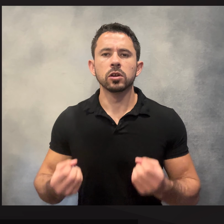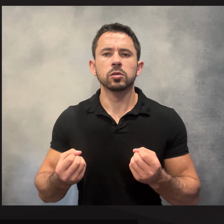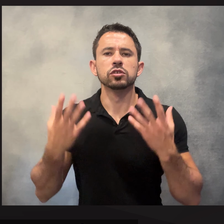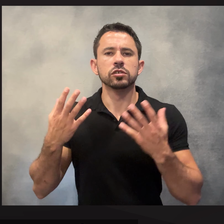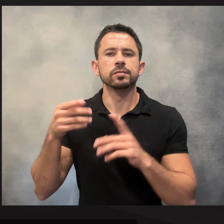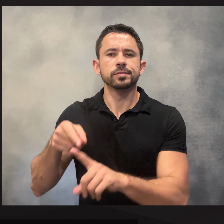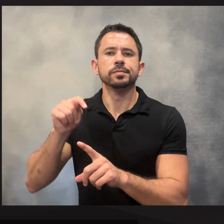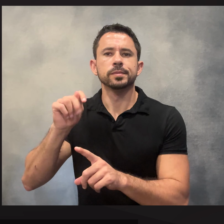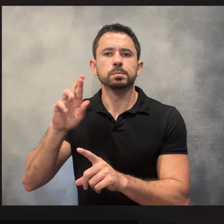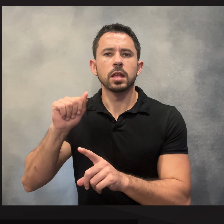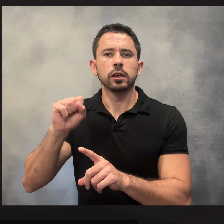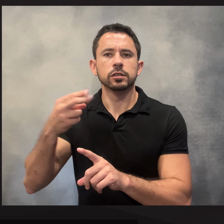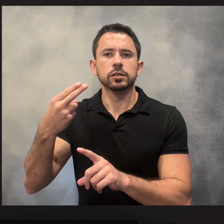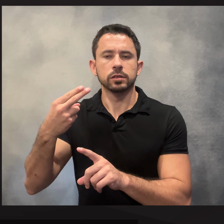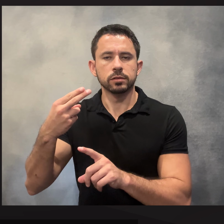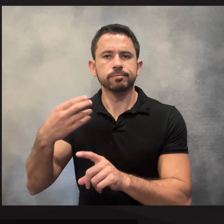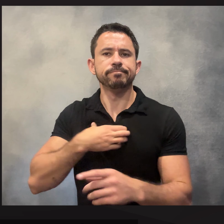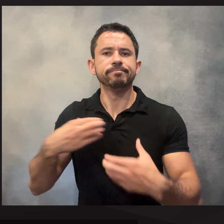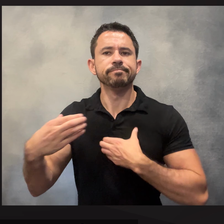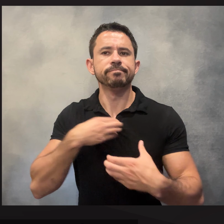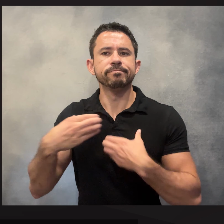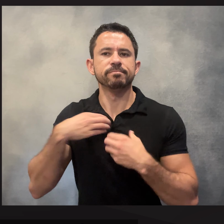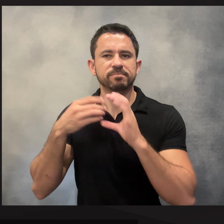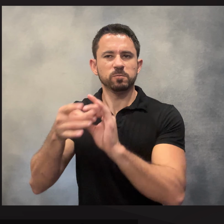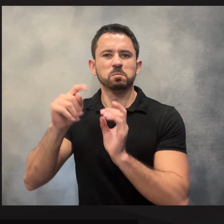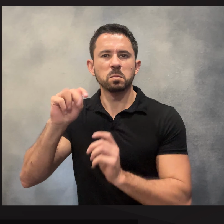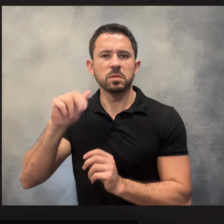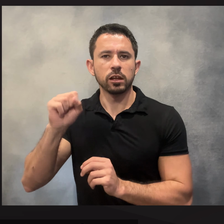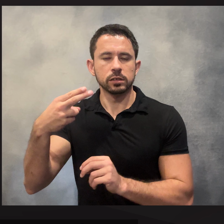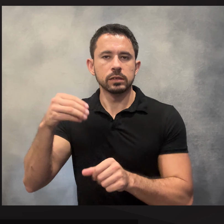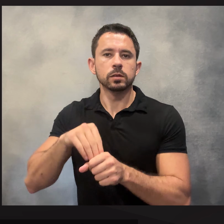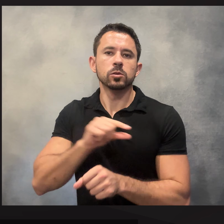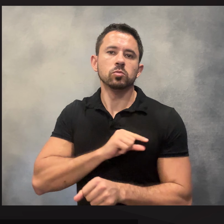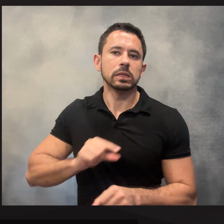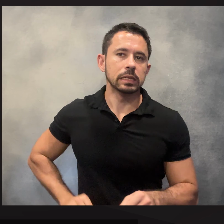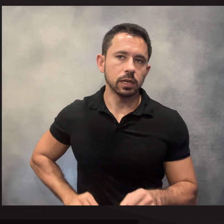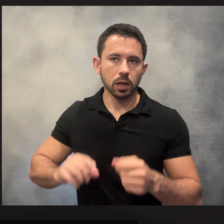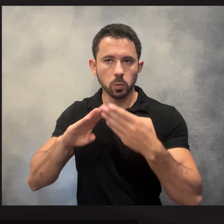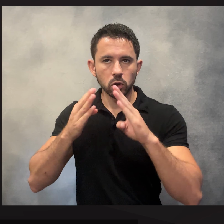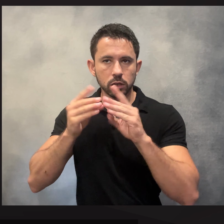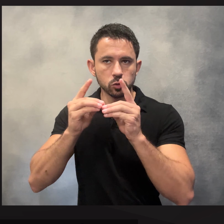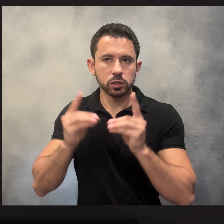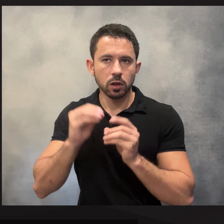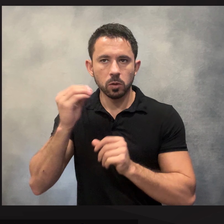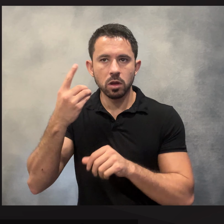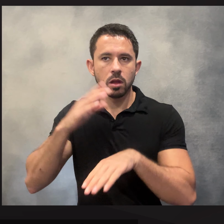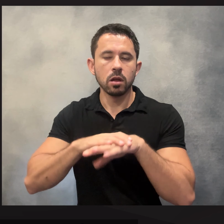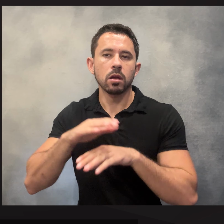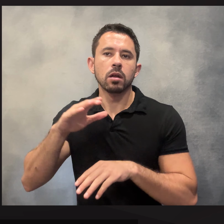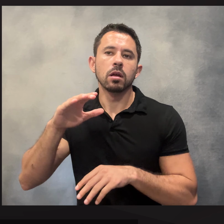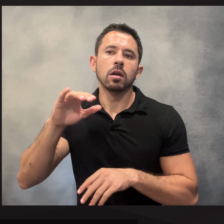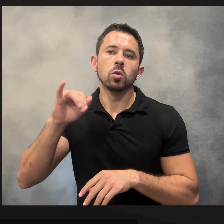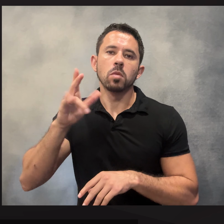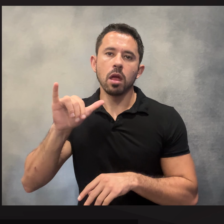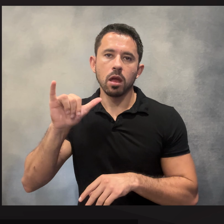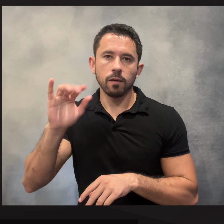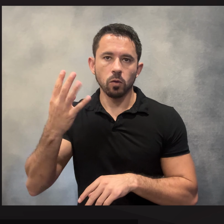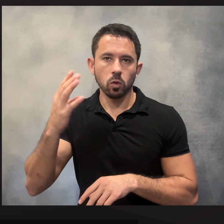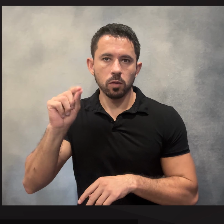How many trash complaints are in Queens, Community District 01 on July 4th,